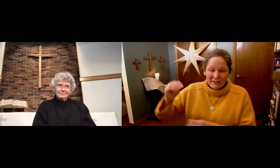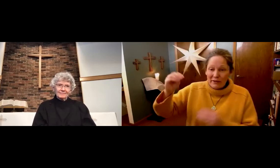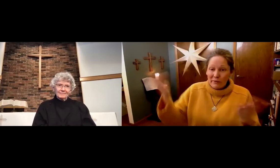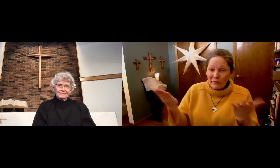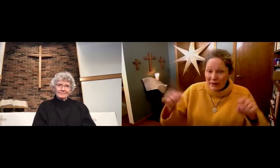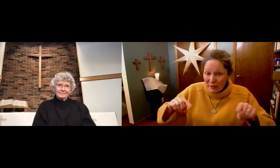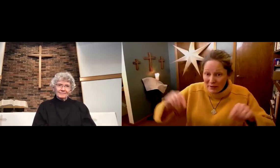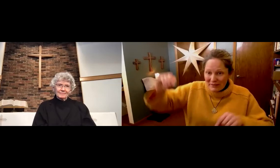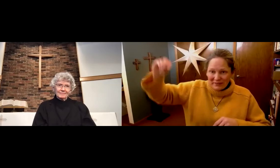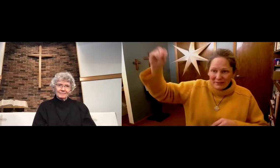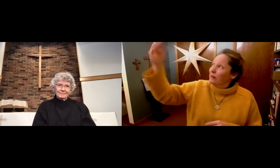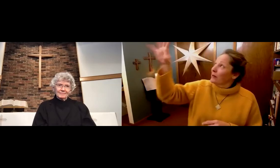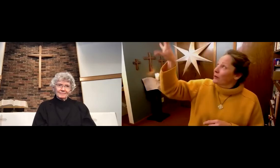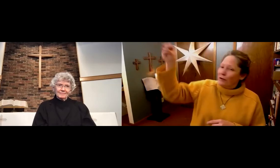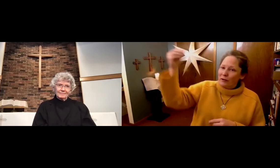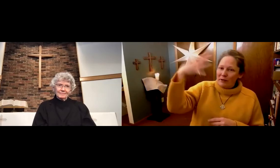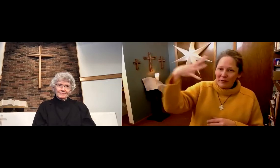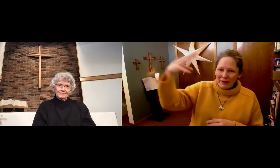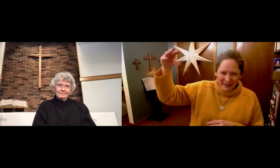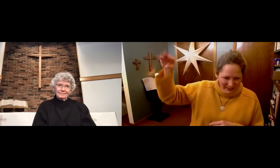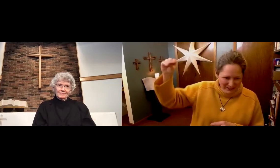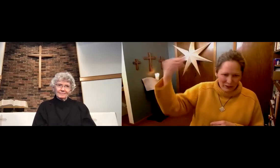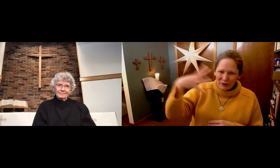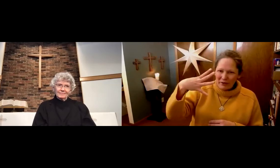Fountain of living water.